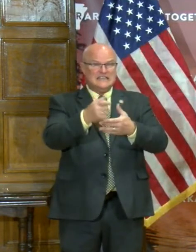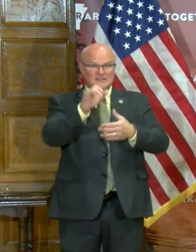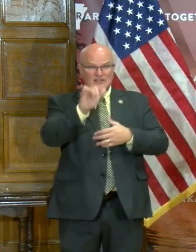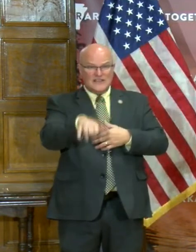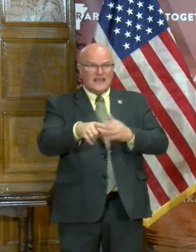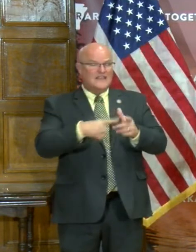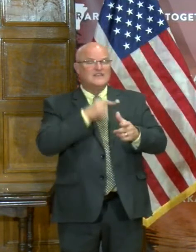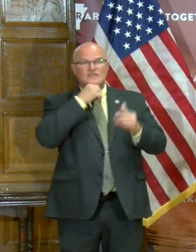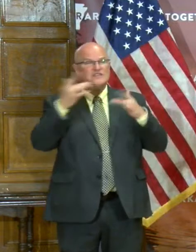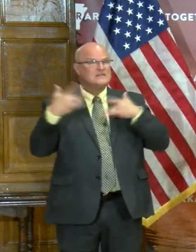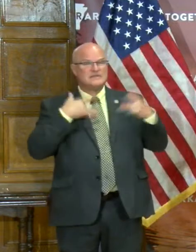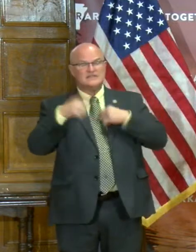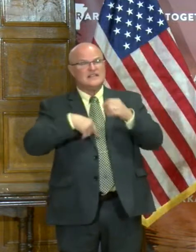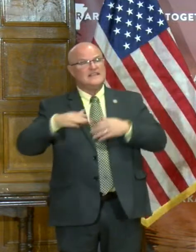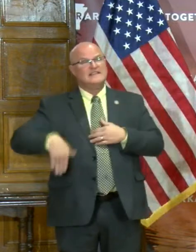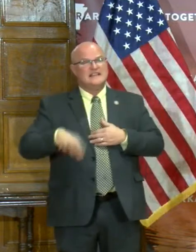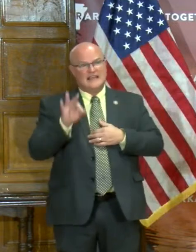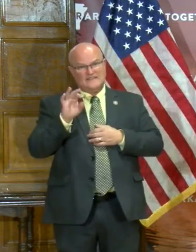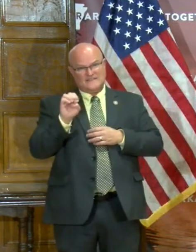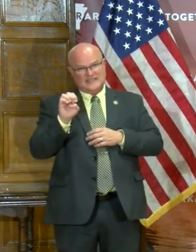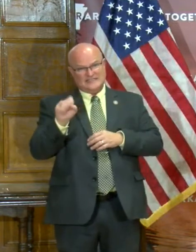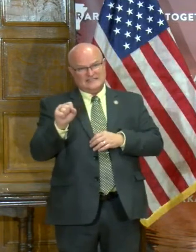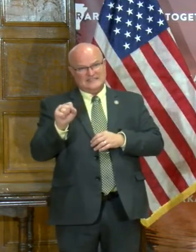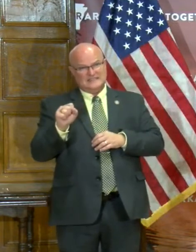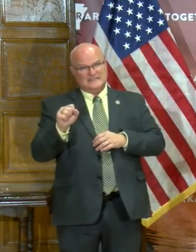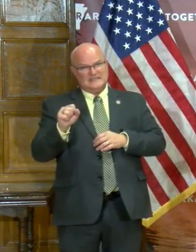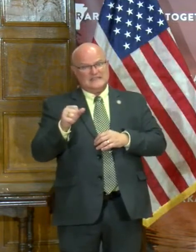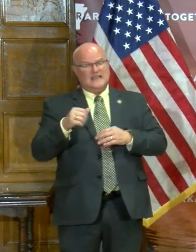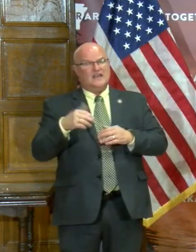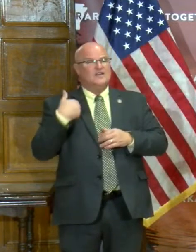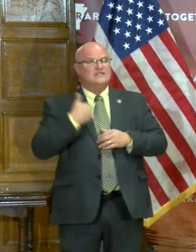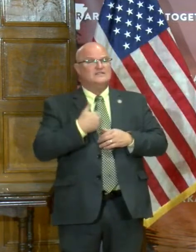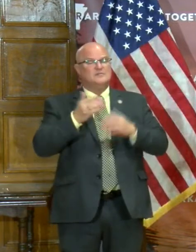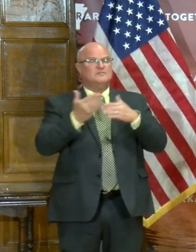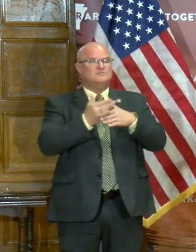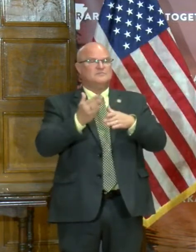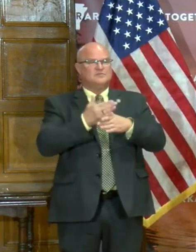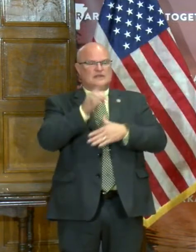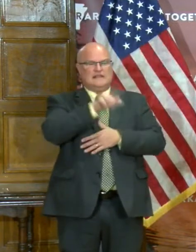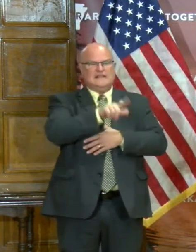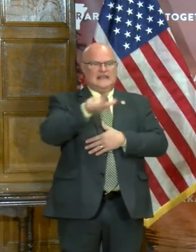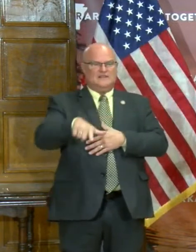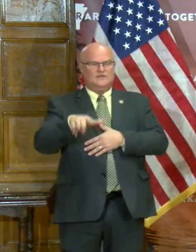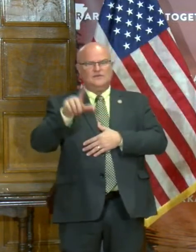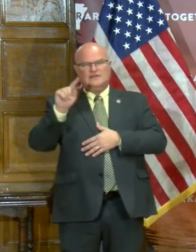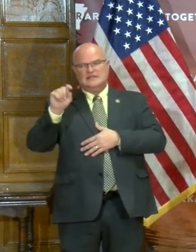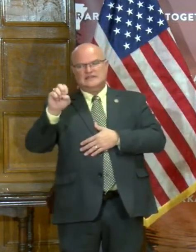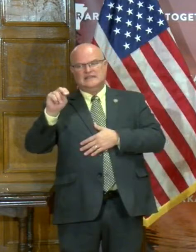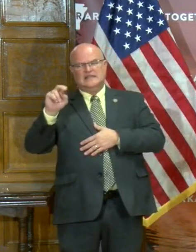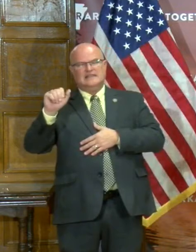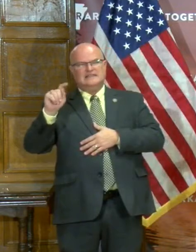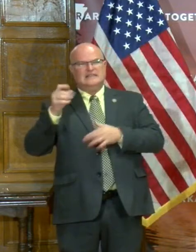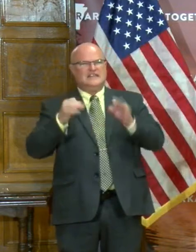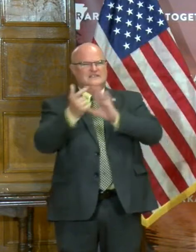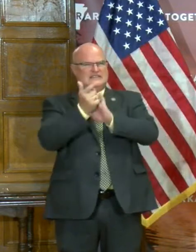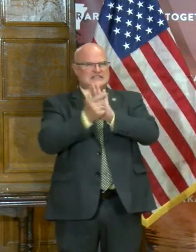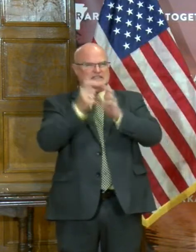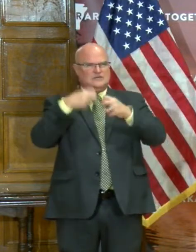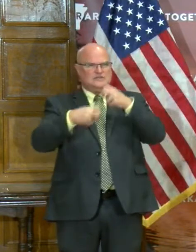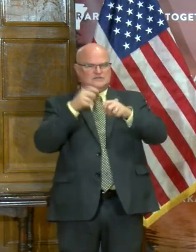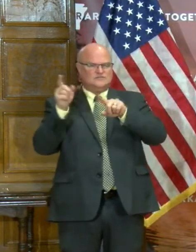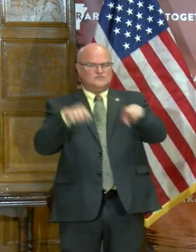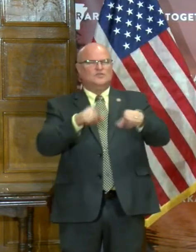you won't have to worry about those late fees. And the rest of it is between the landlord and the tenant. If there's some legal issues there, they need to go